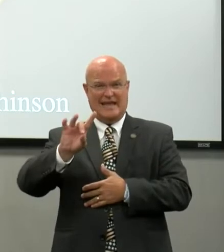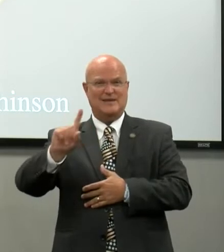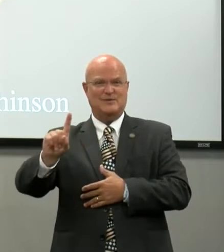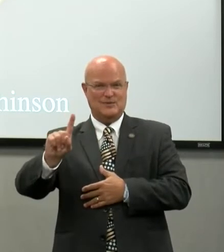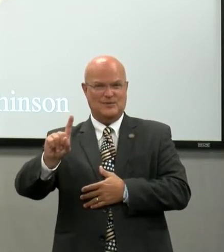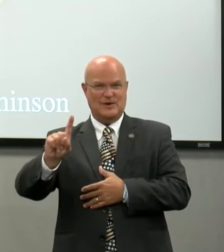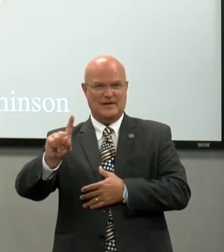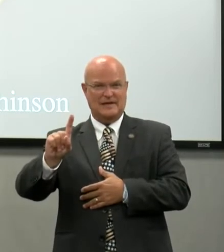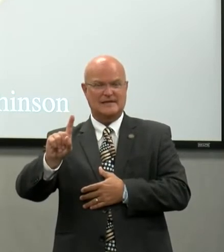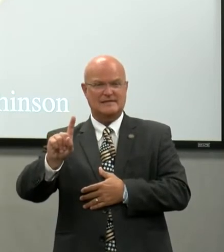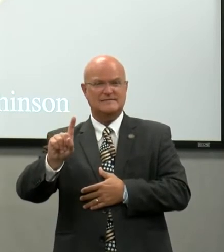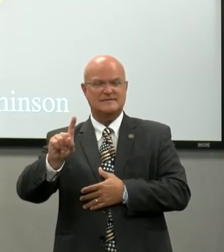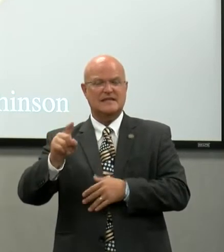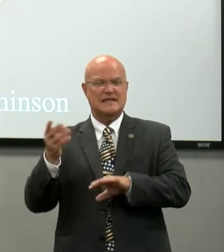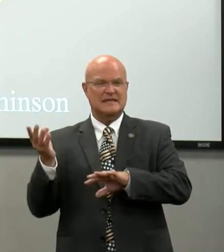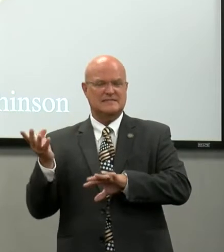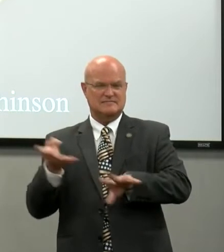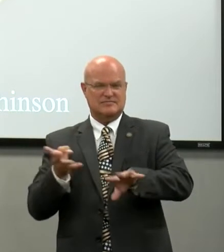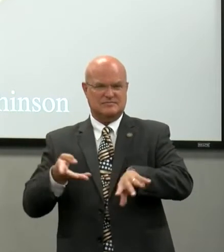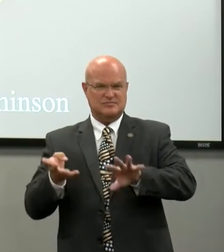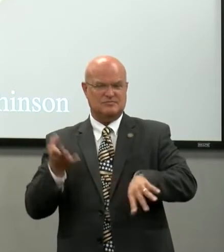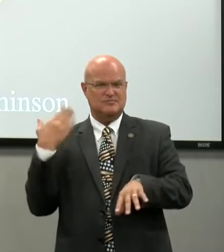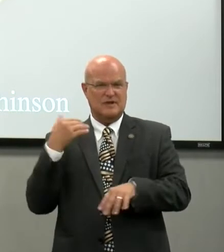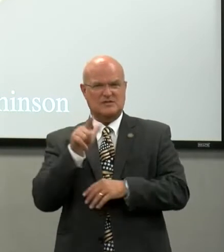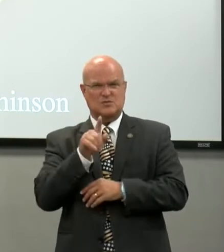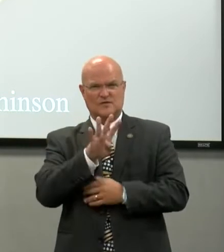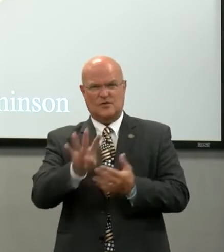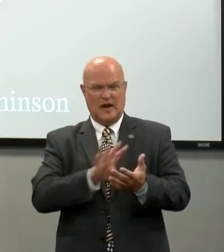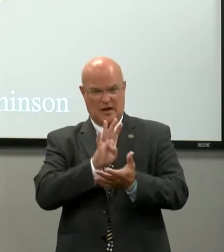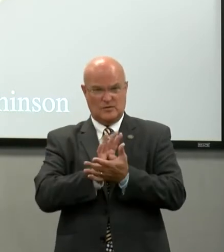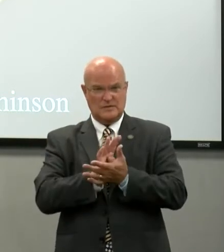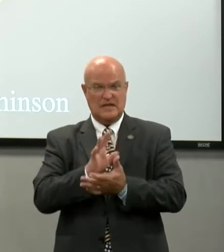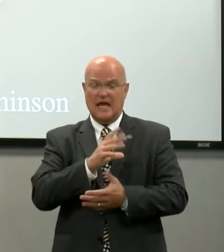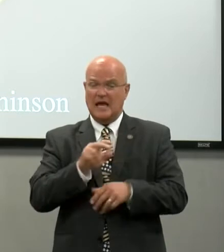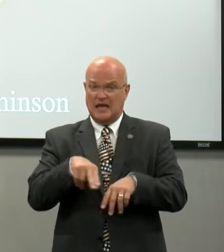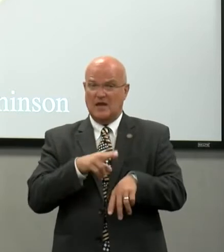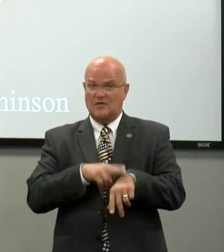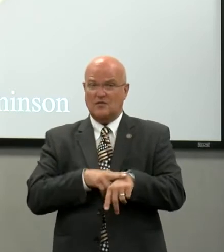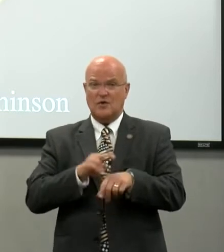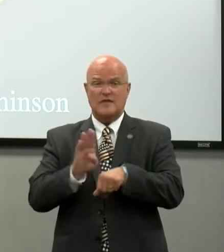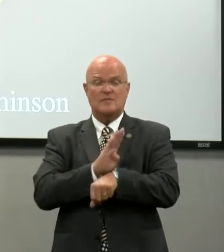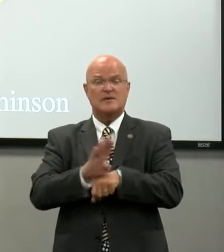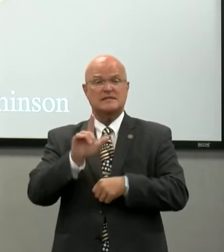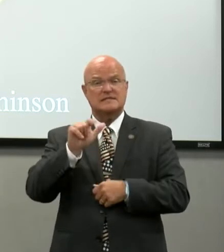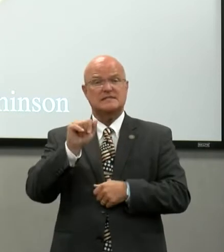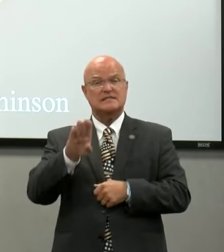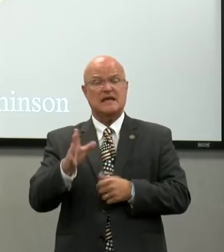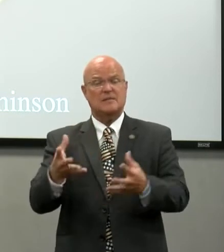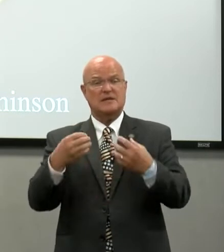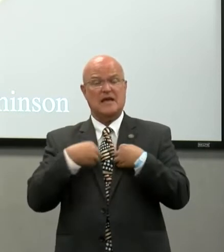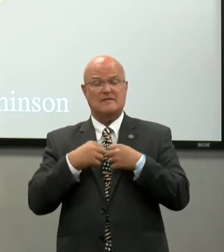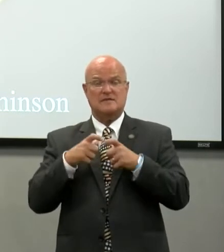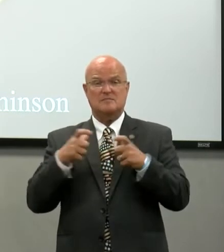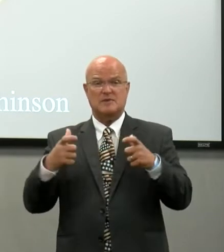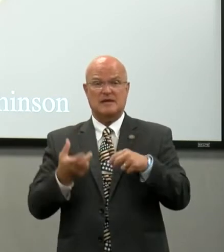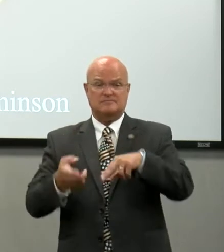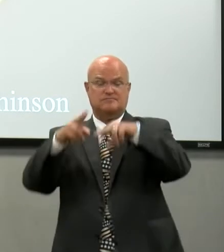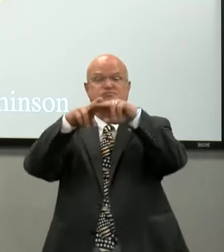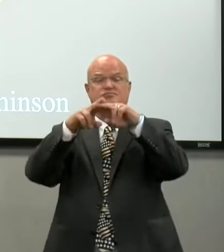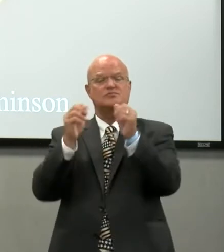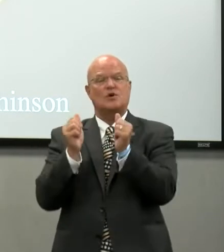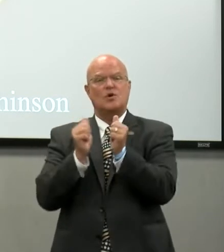2,481 specimens in the last 24 hours. And of course, the commercial laboratories gave us a big boost